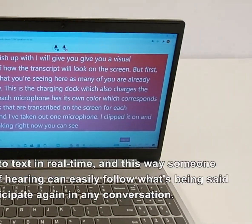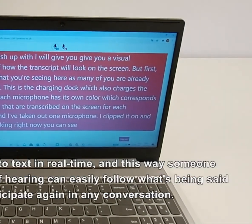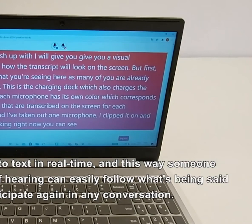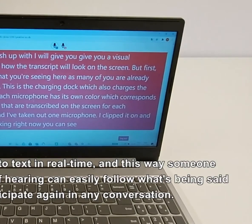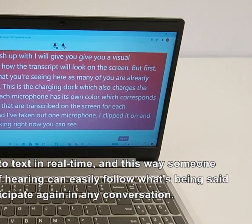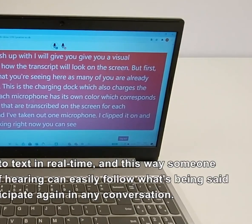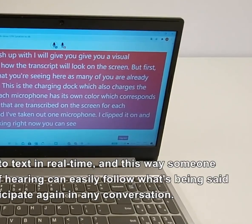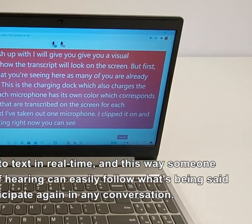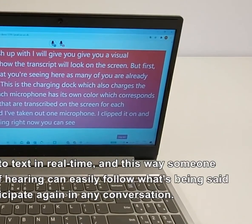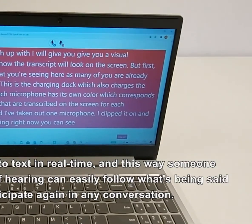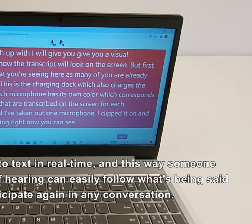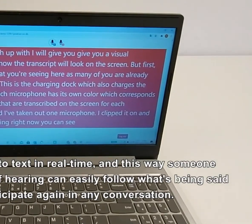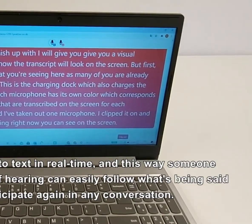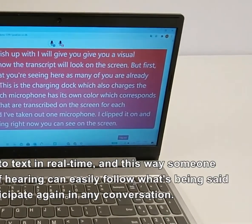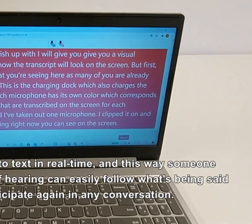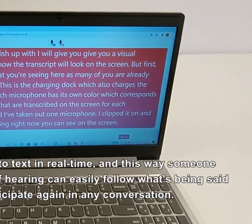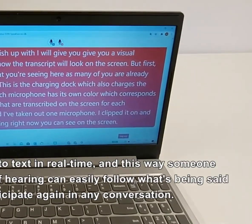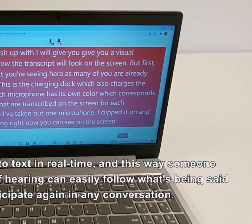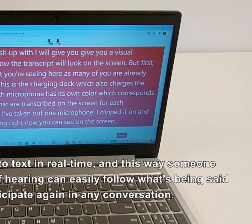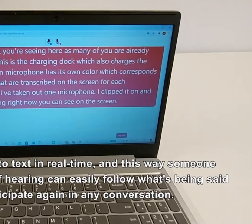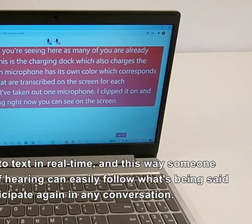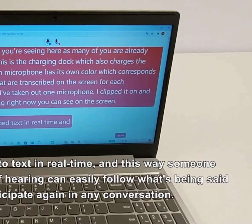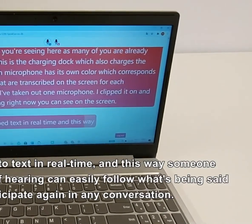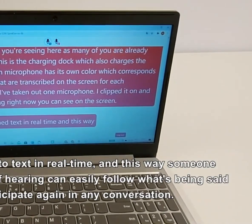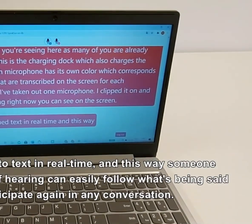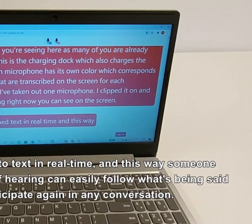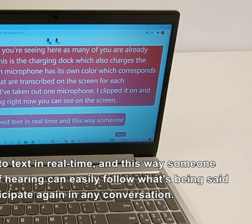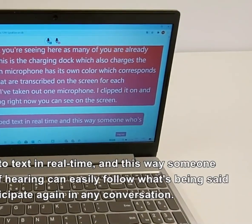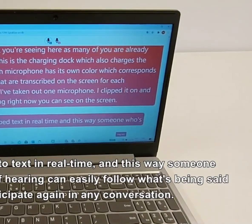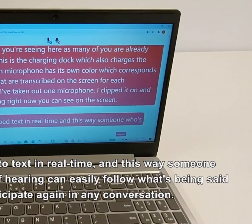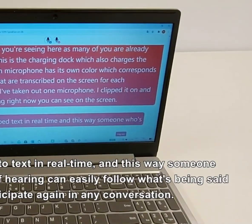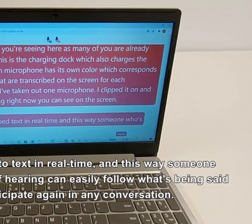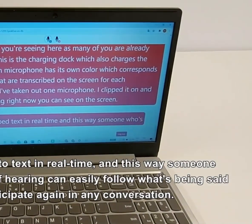to text in real time, and this way someone who's deaf or hard of